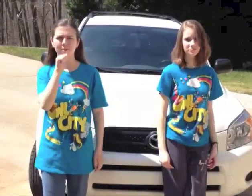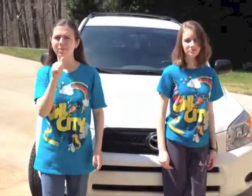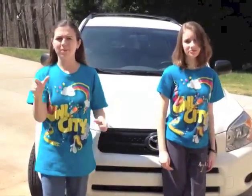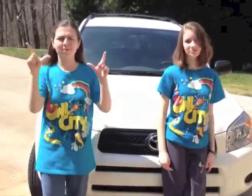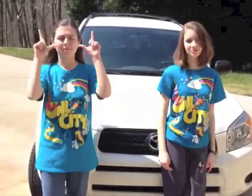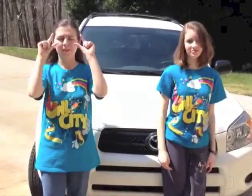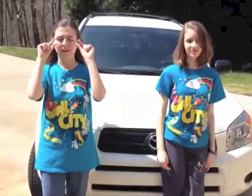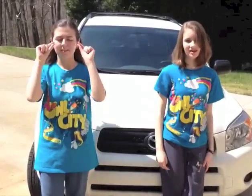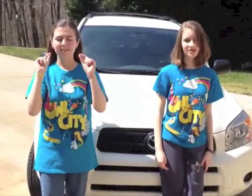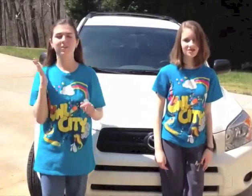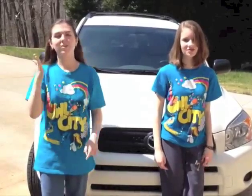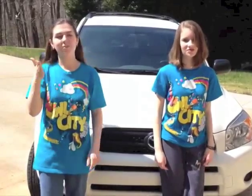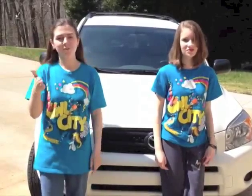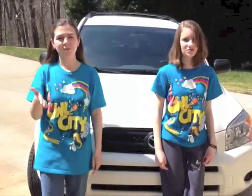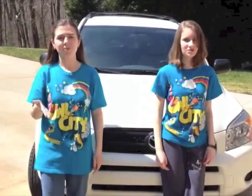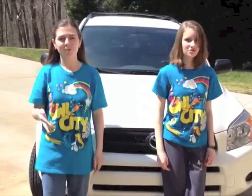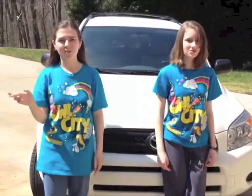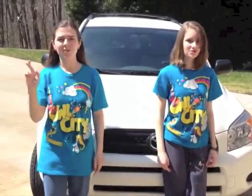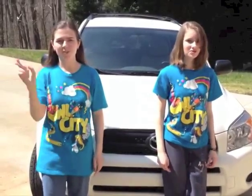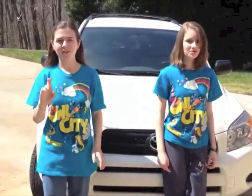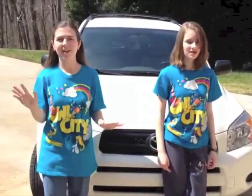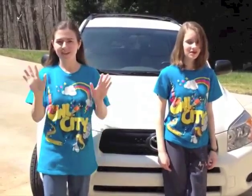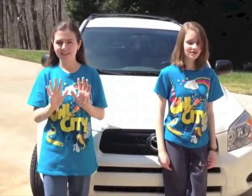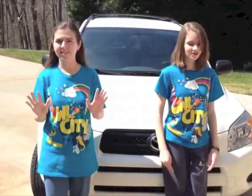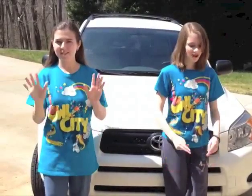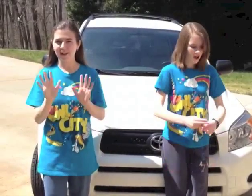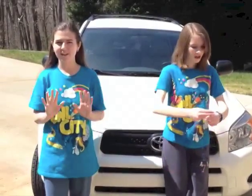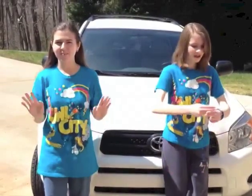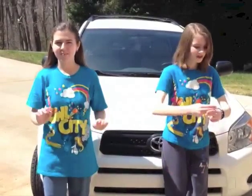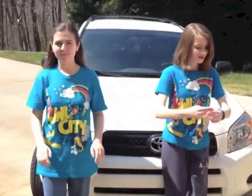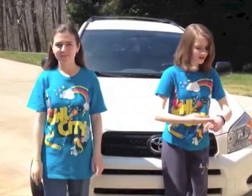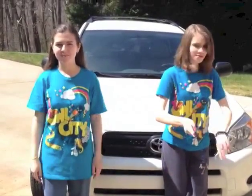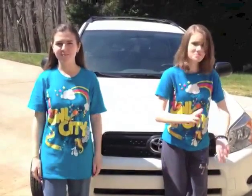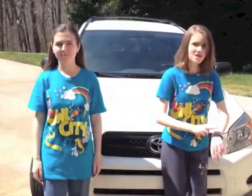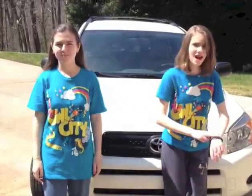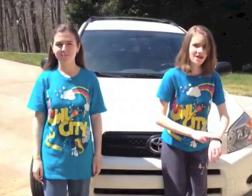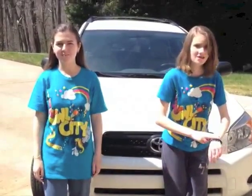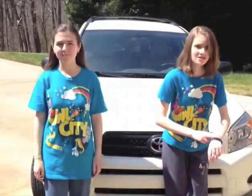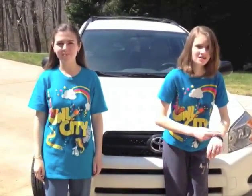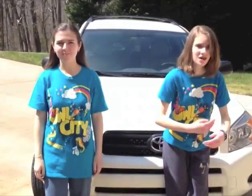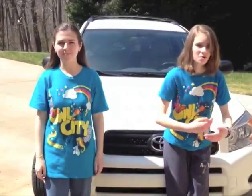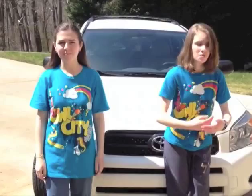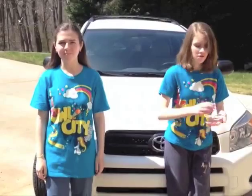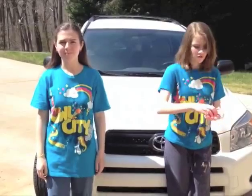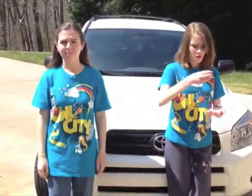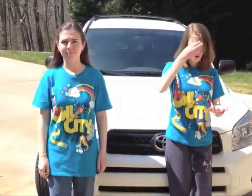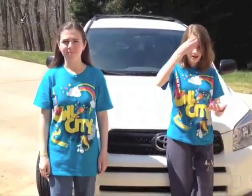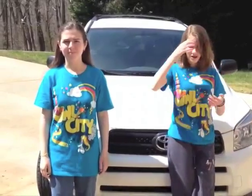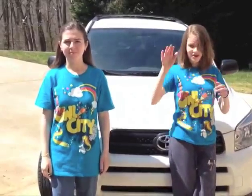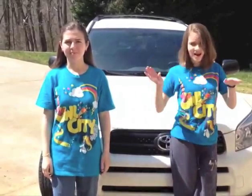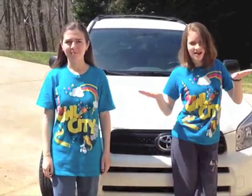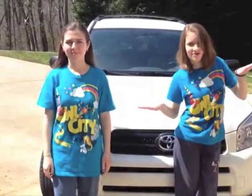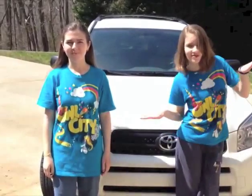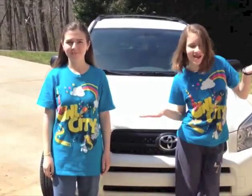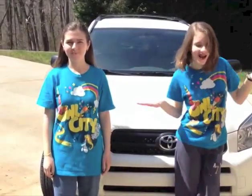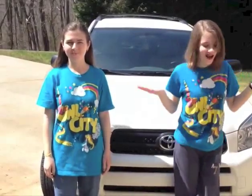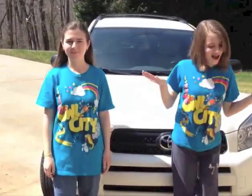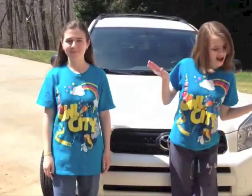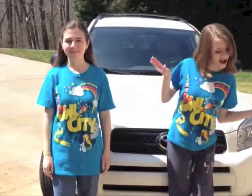Don't close your eyes cause your future's ready to shine It's just a matter of time before we learn how to fly